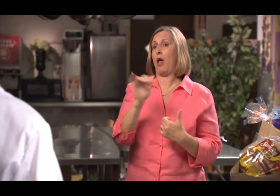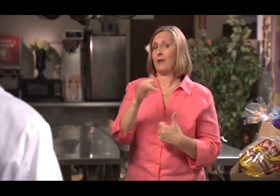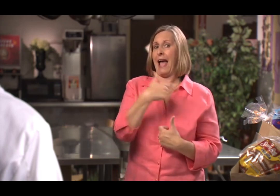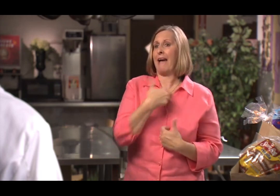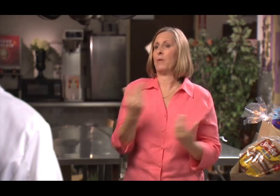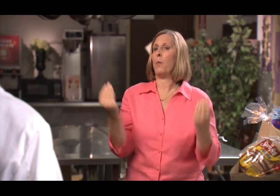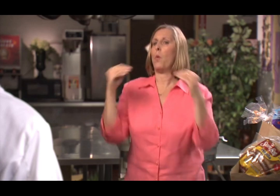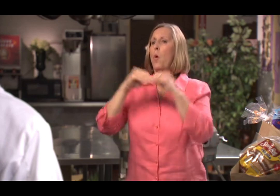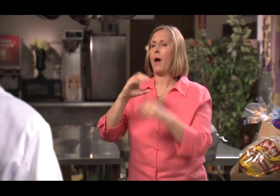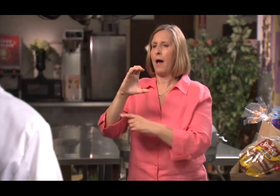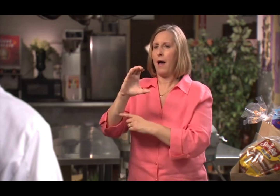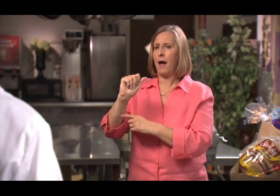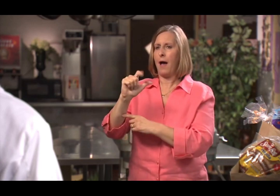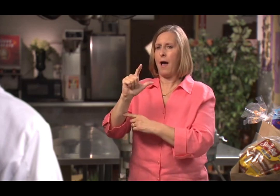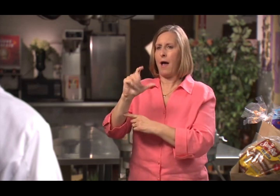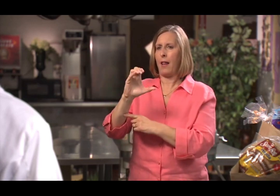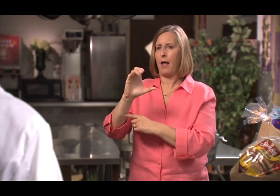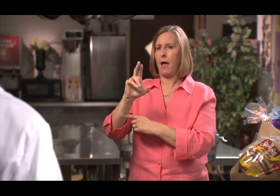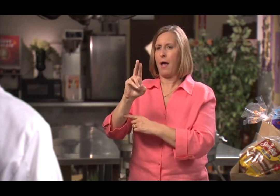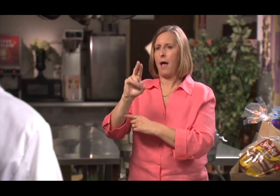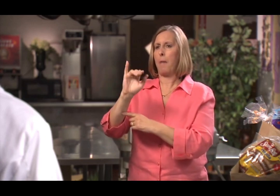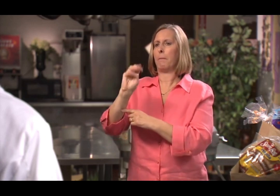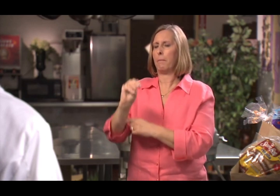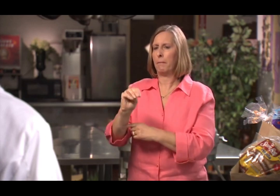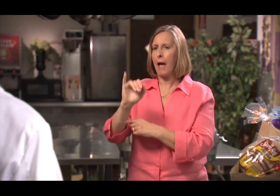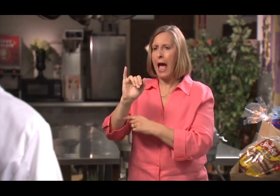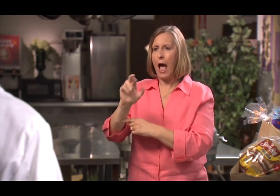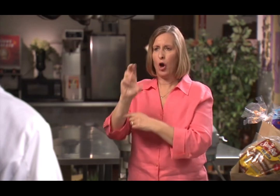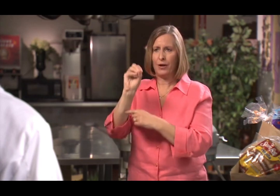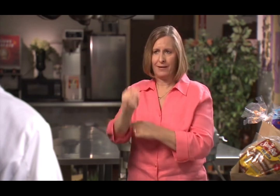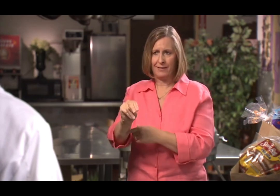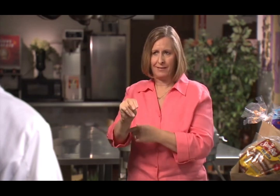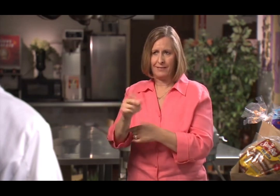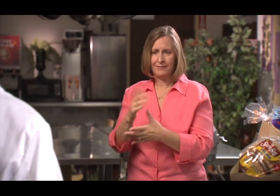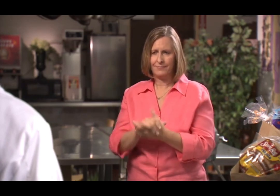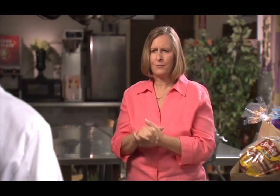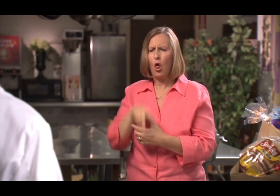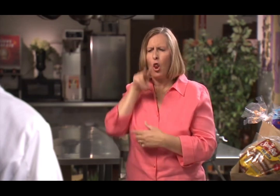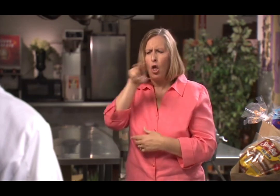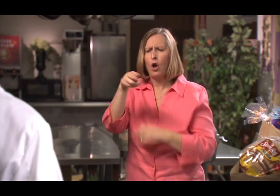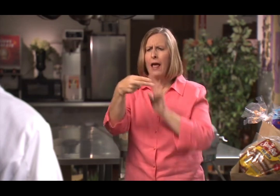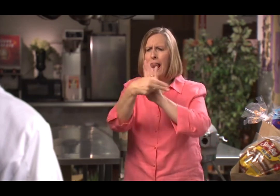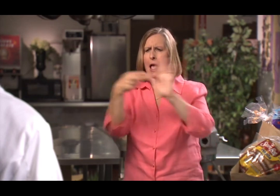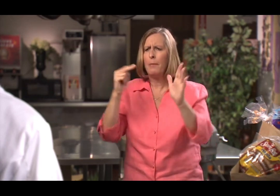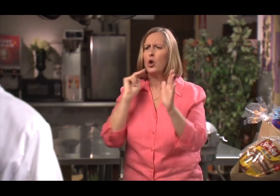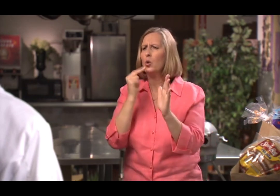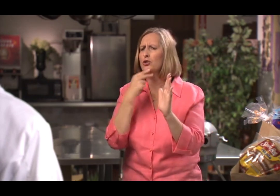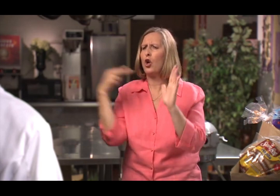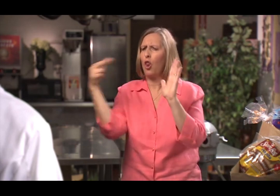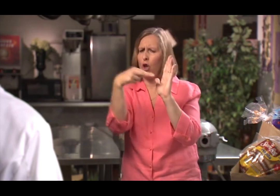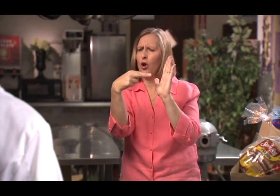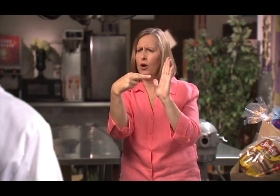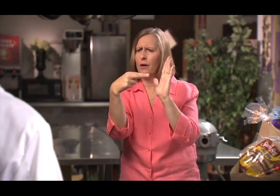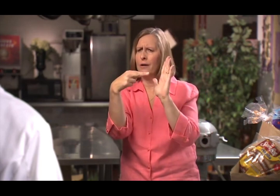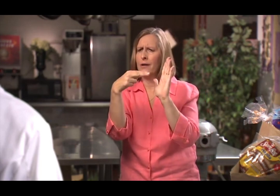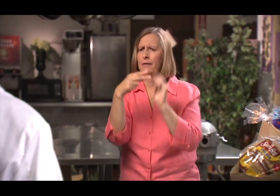Moreover, the whole wheat bread has more calcium and iron. Take a look at the nutrition labels for each